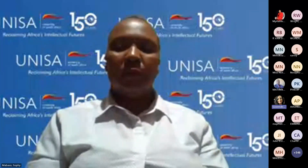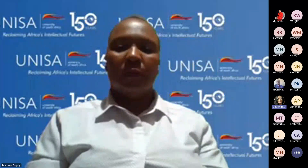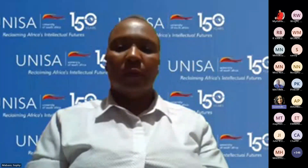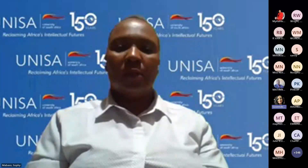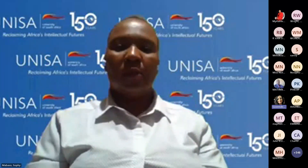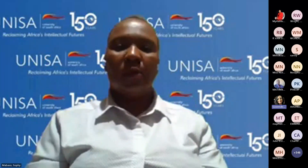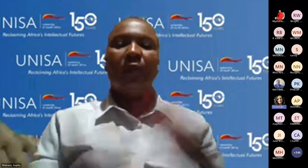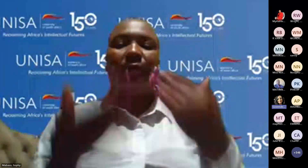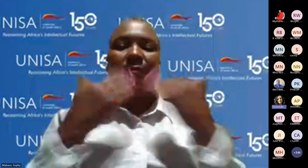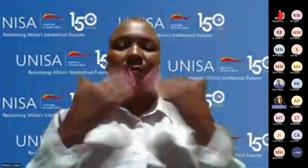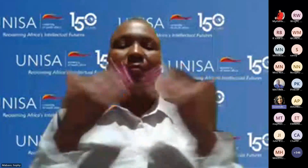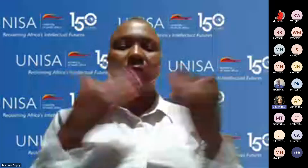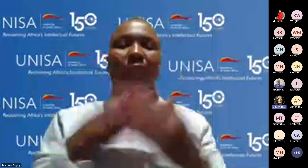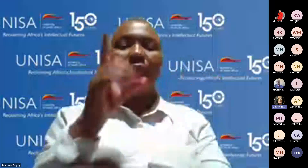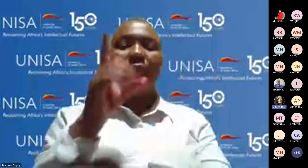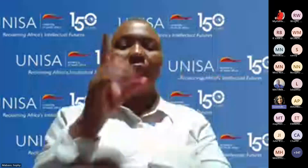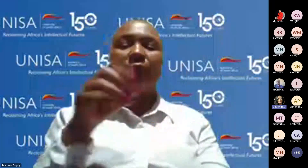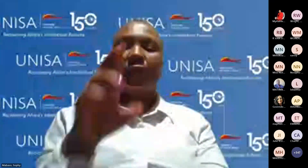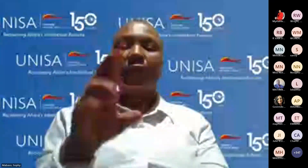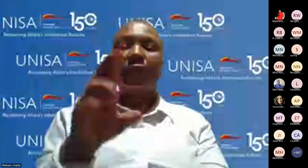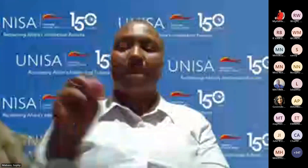Thank you so much, Dr. Mbashlela.